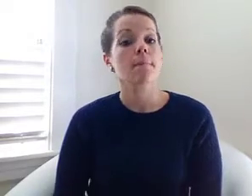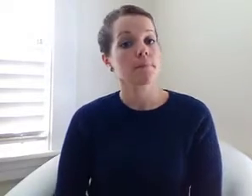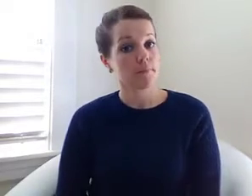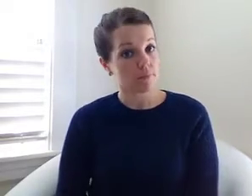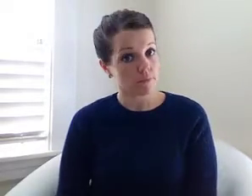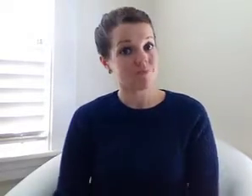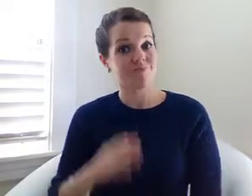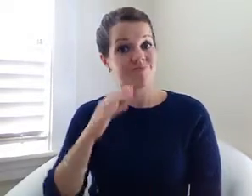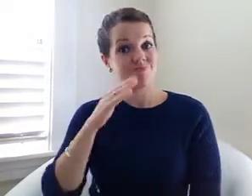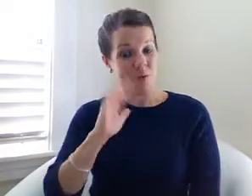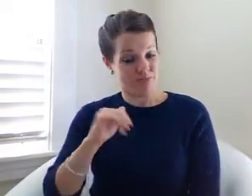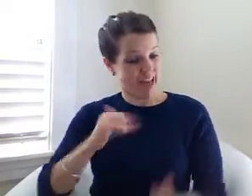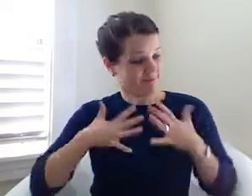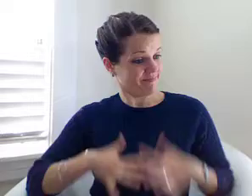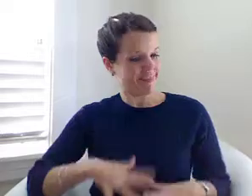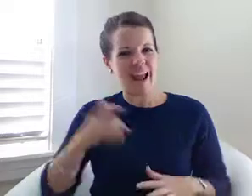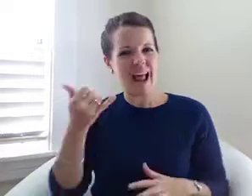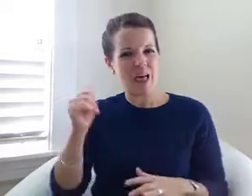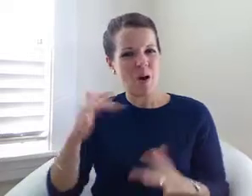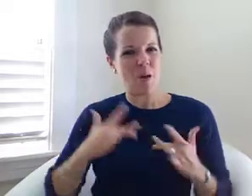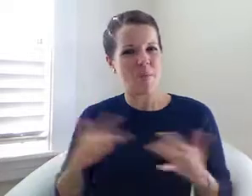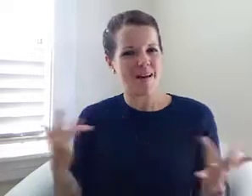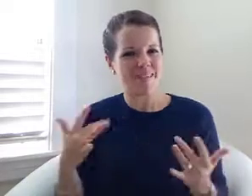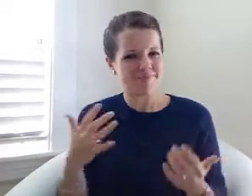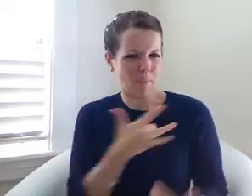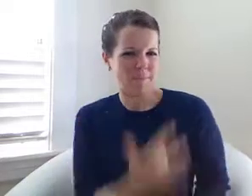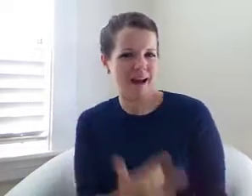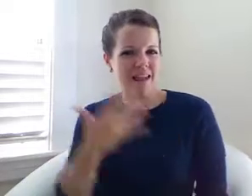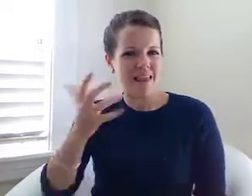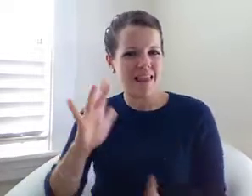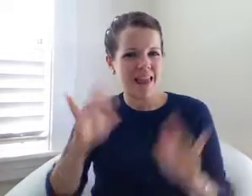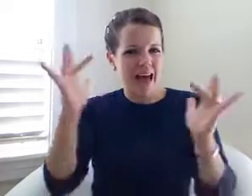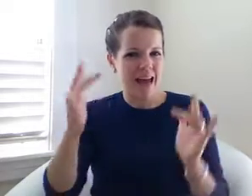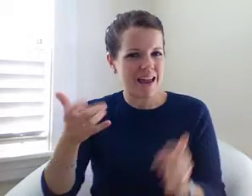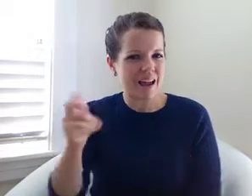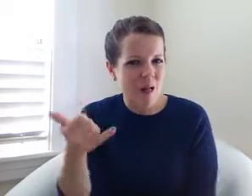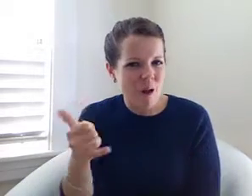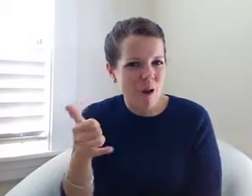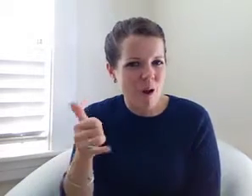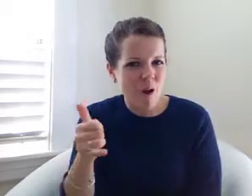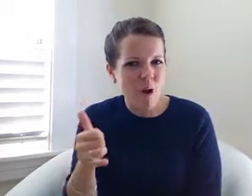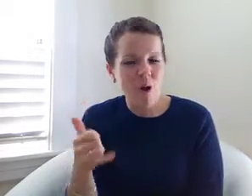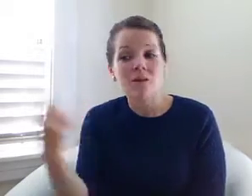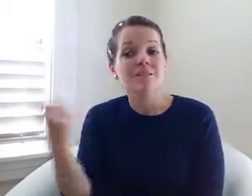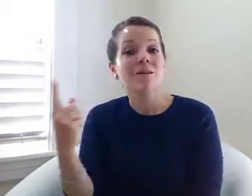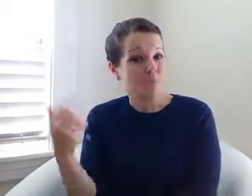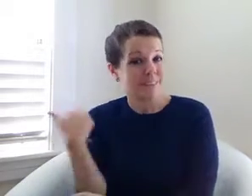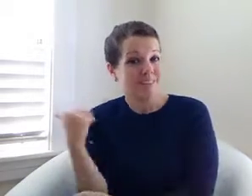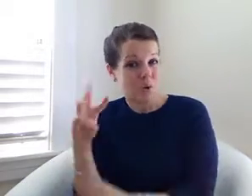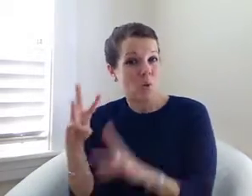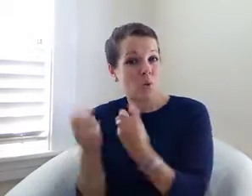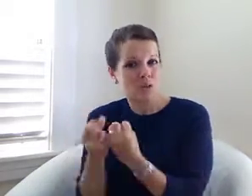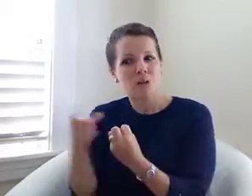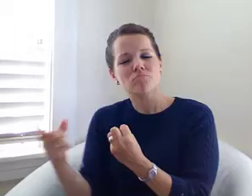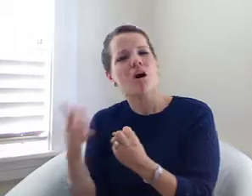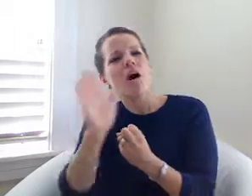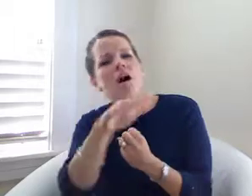because the gowns we wear in these situations are a light yellow color, one participant recommended that when interpreters with a lighter skin